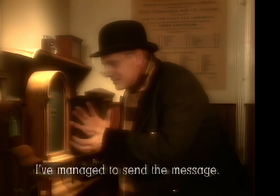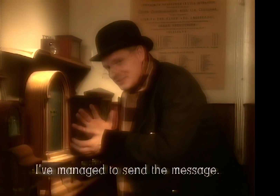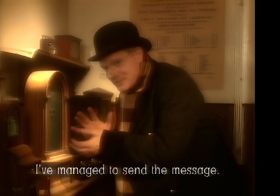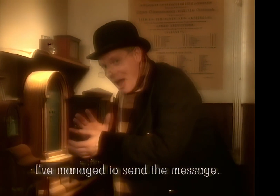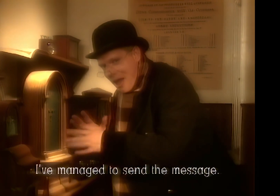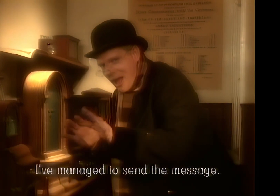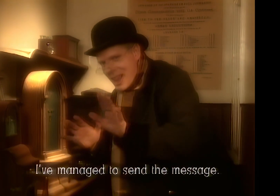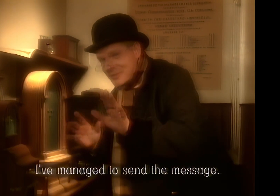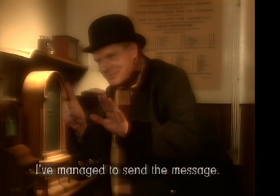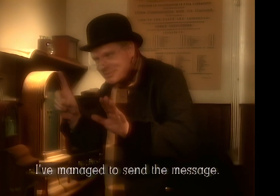Well, I've managed to send a message.